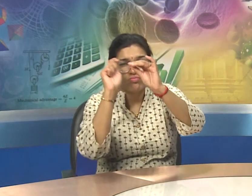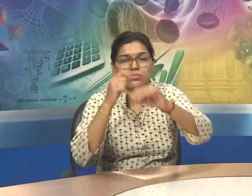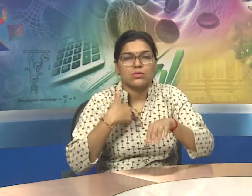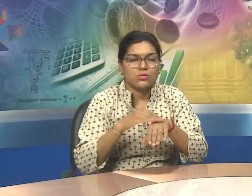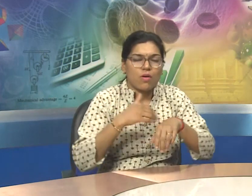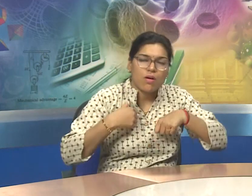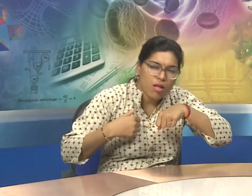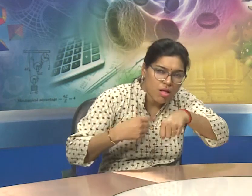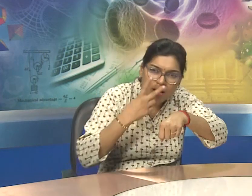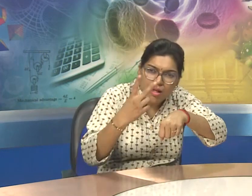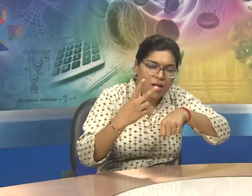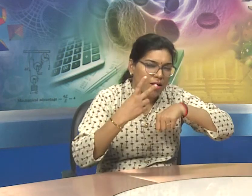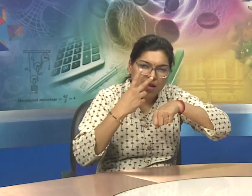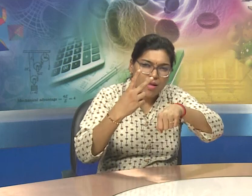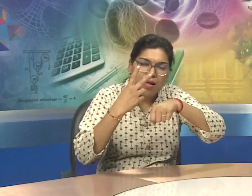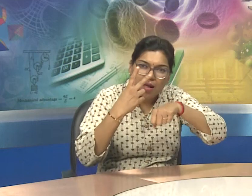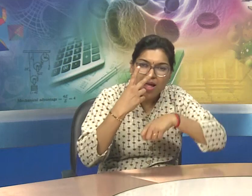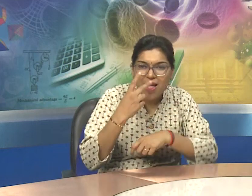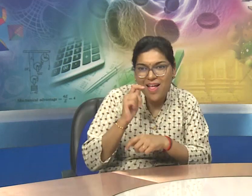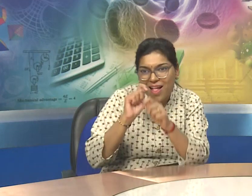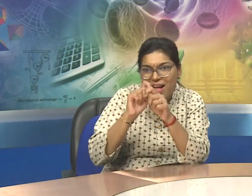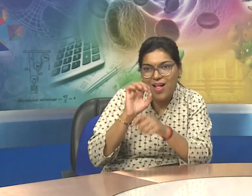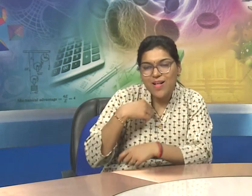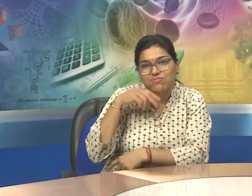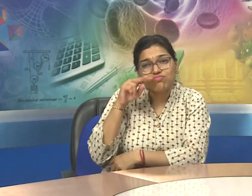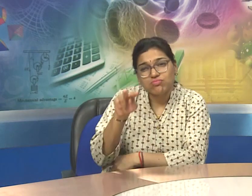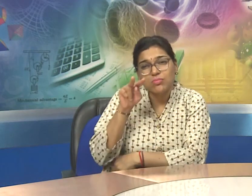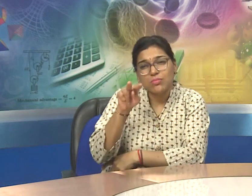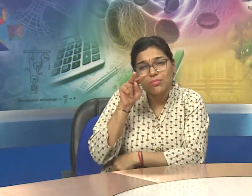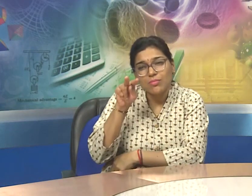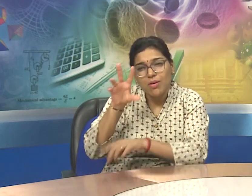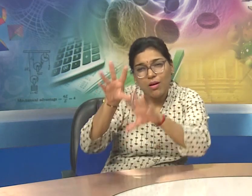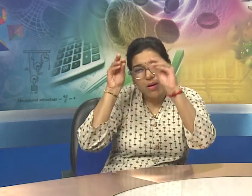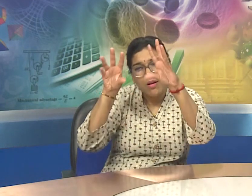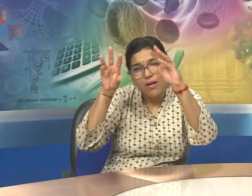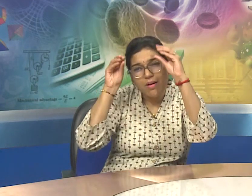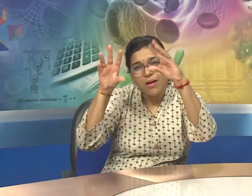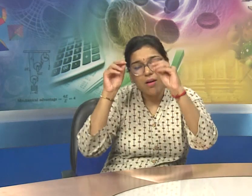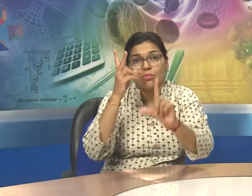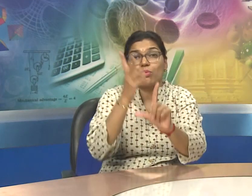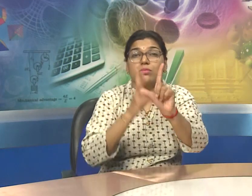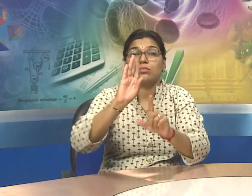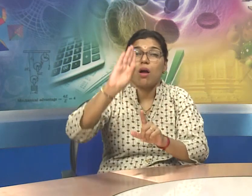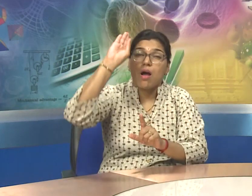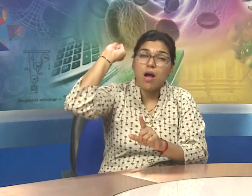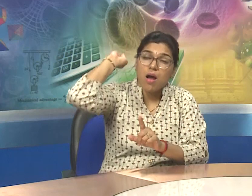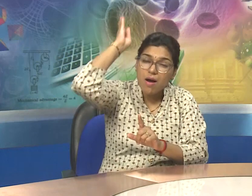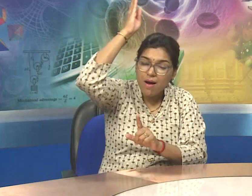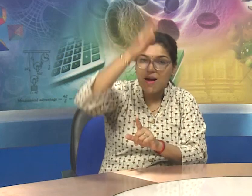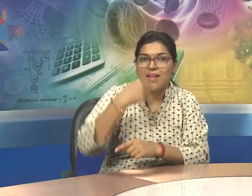I have been practicing secretly for almost 2 years in the quarry.